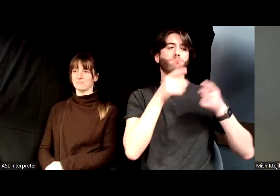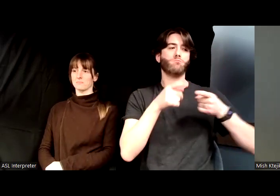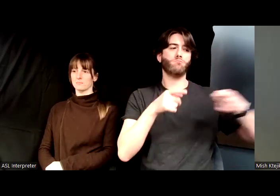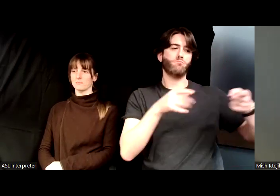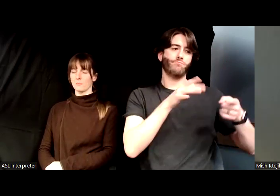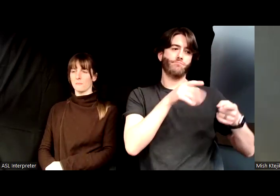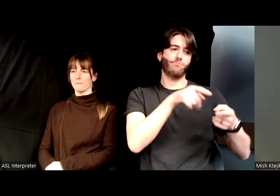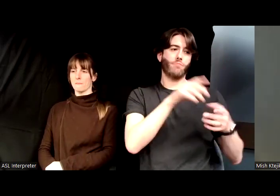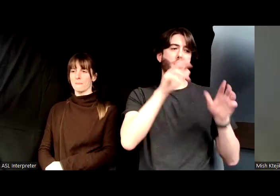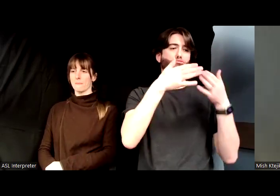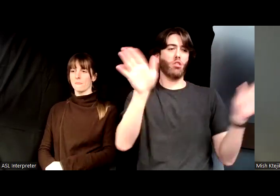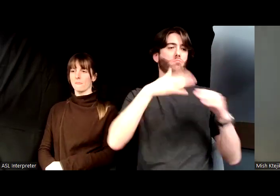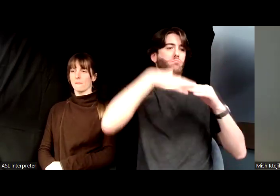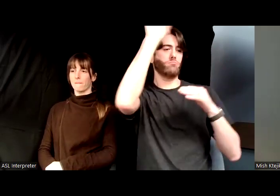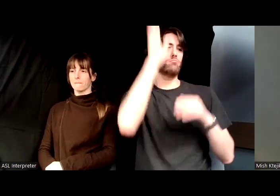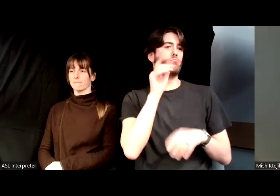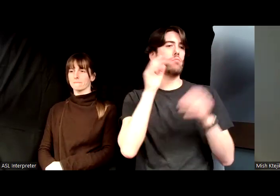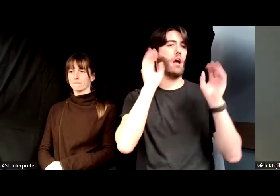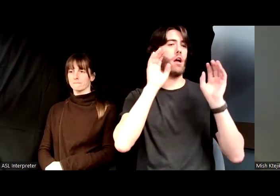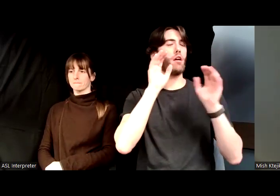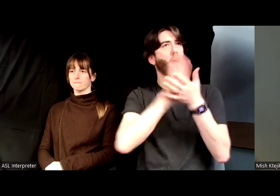focused, that's why we focused on